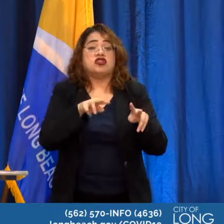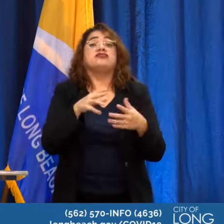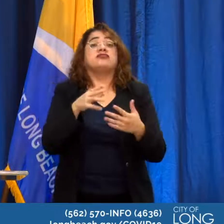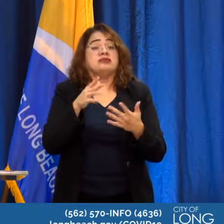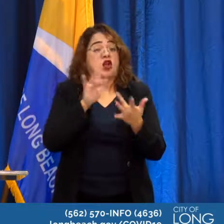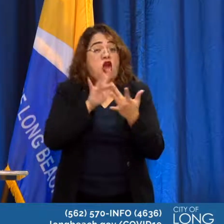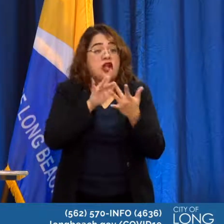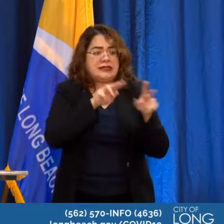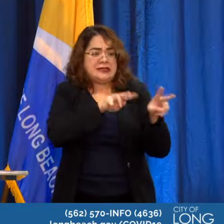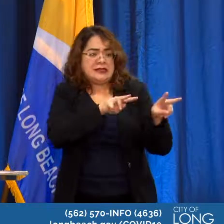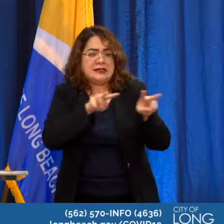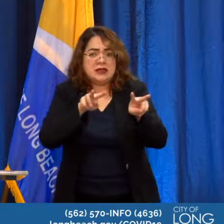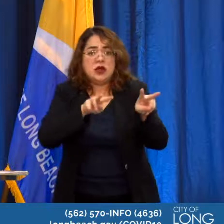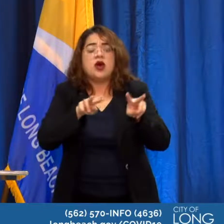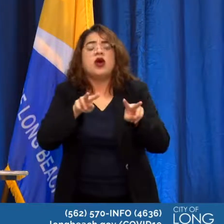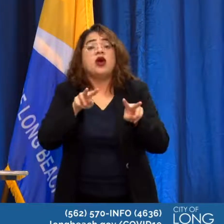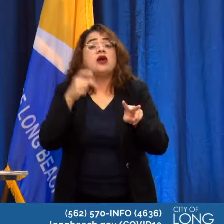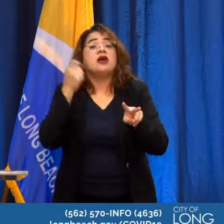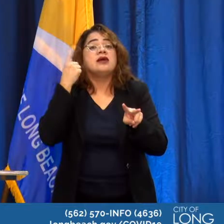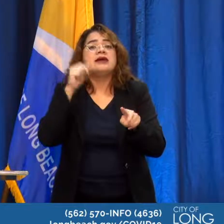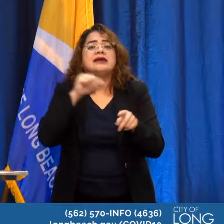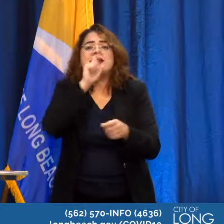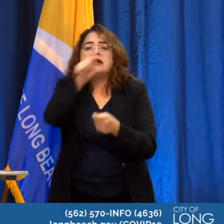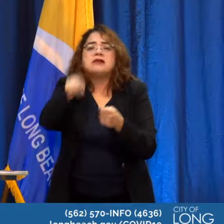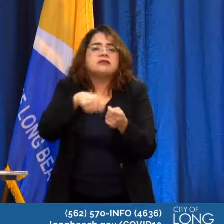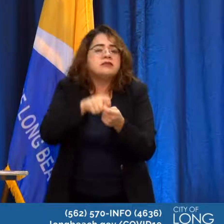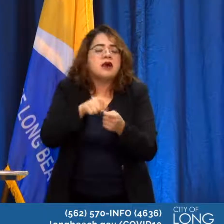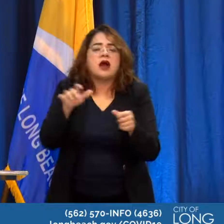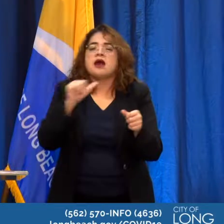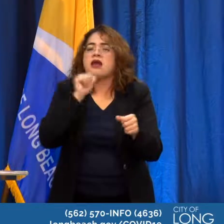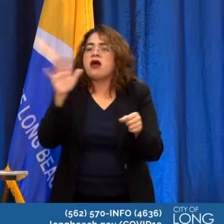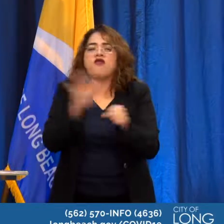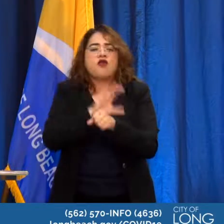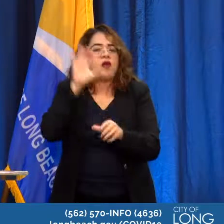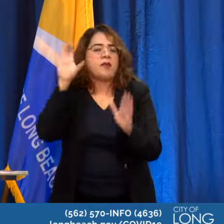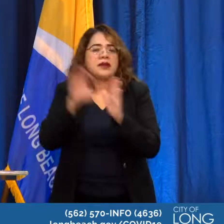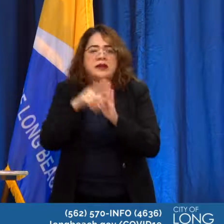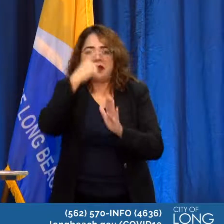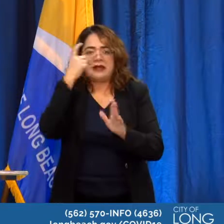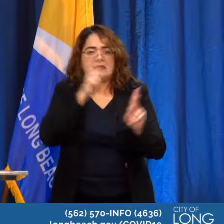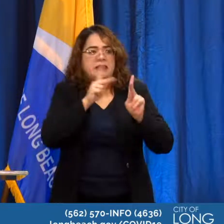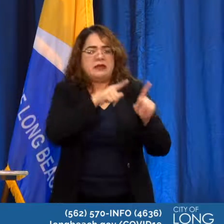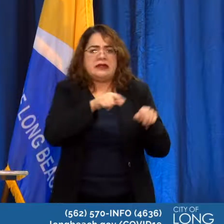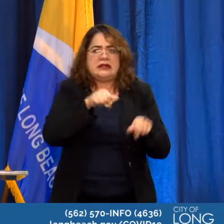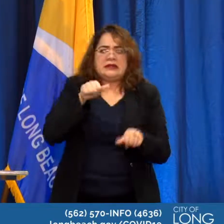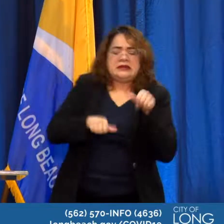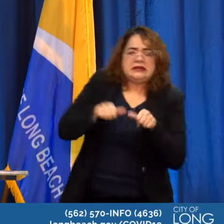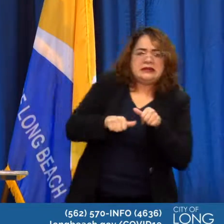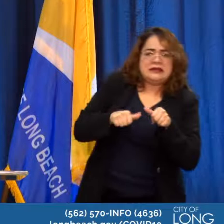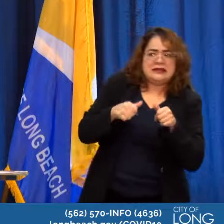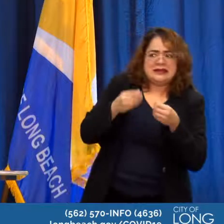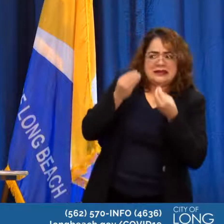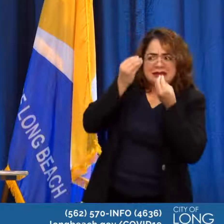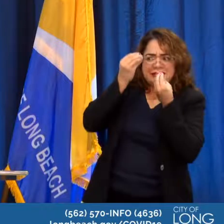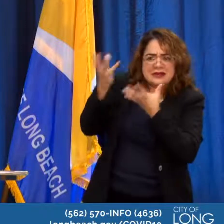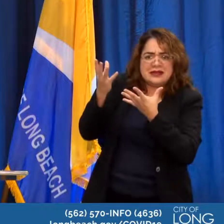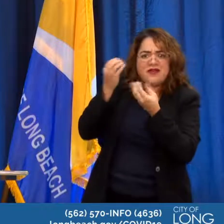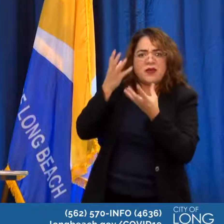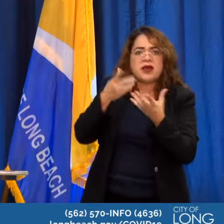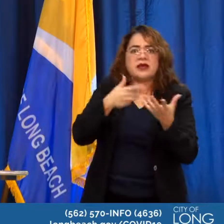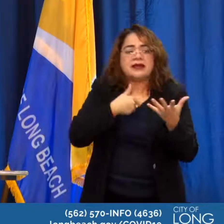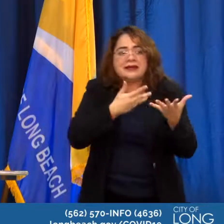does help slow exposures, it's not precise and it's not complete, given that people are just hesitant to